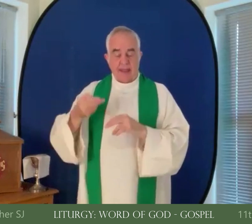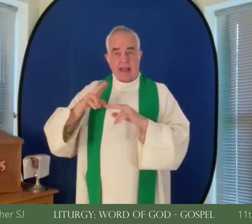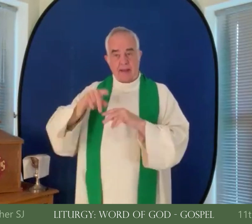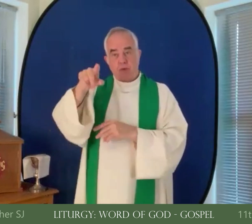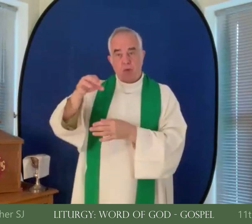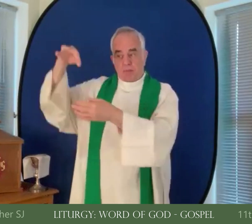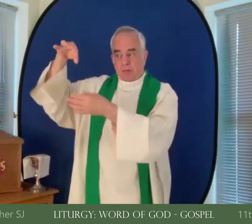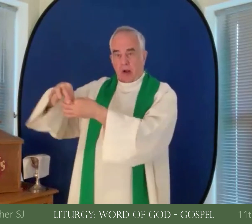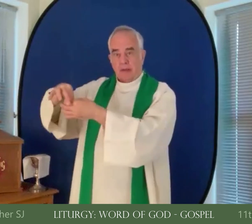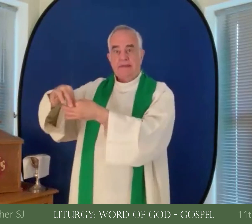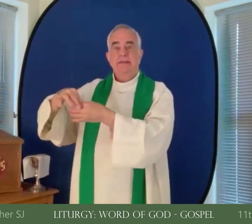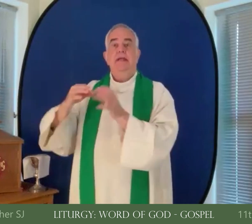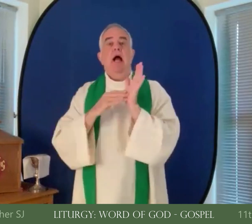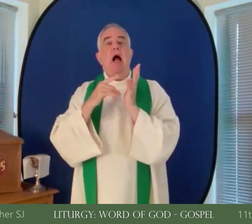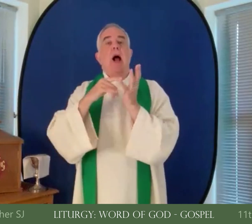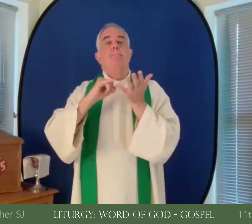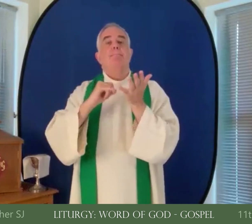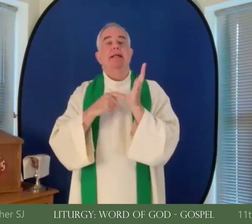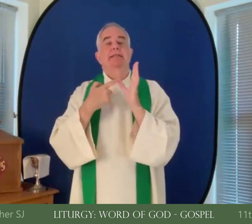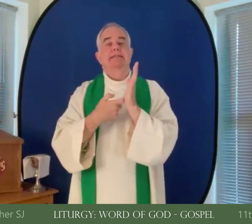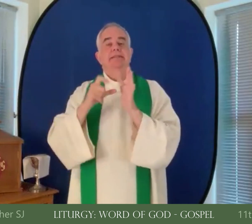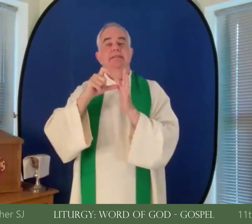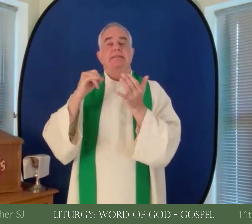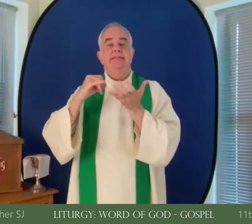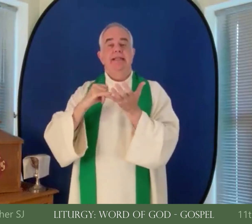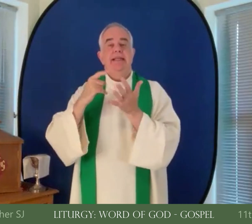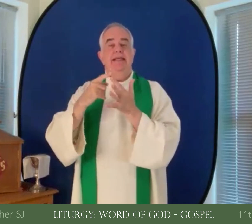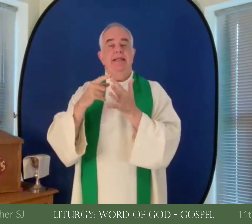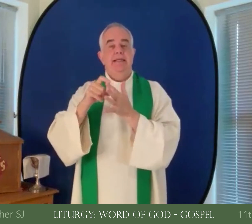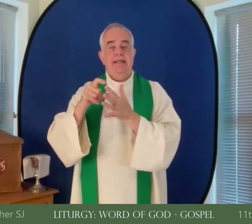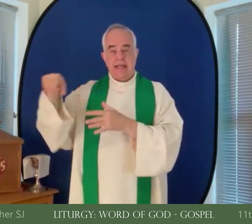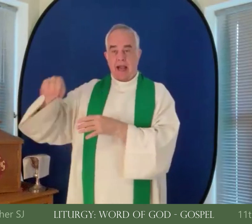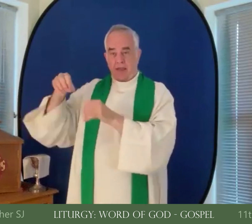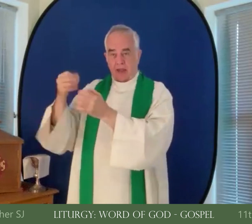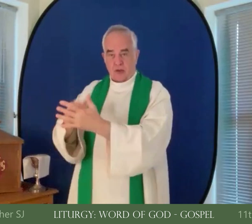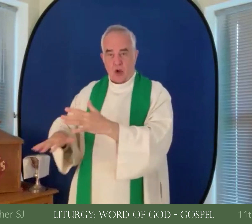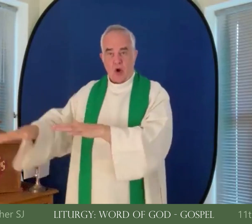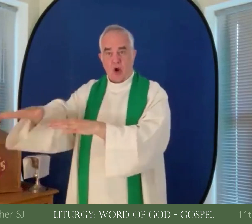seeds. If you plant mustard seed in the soil,